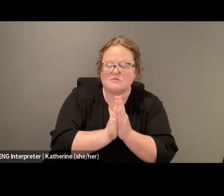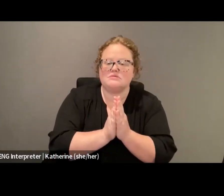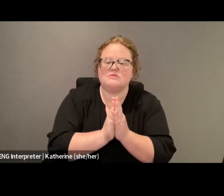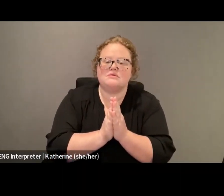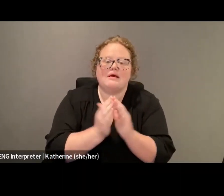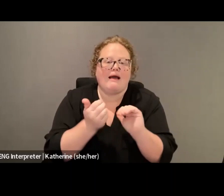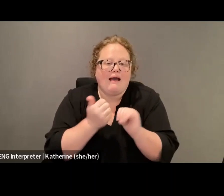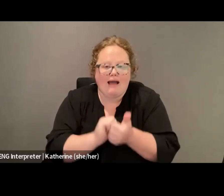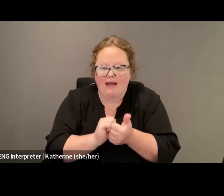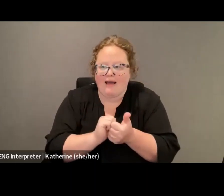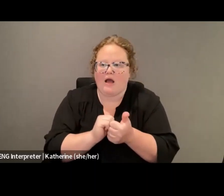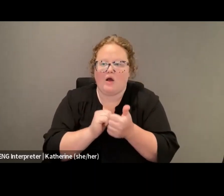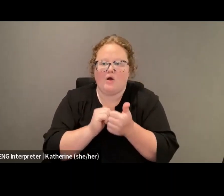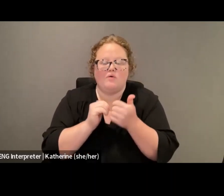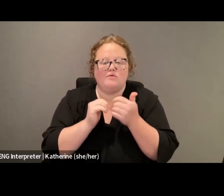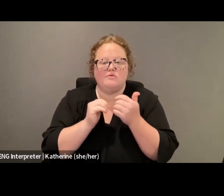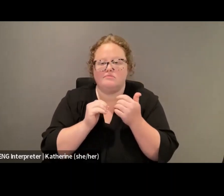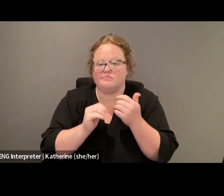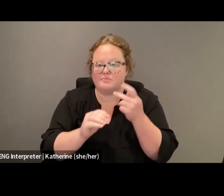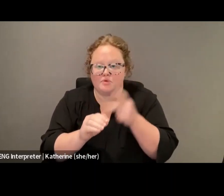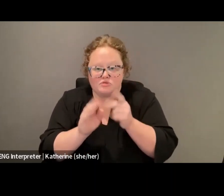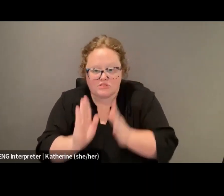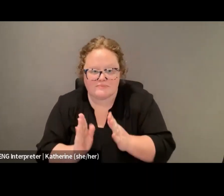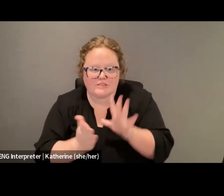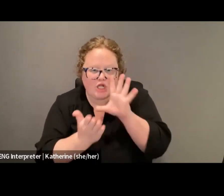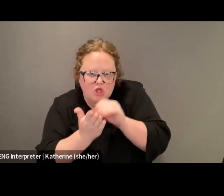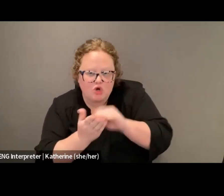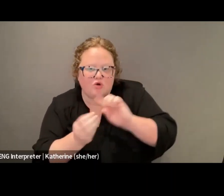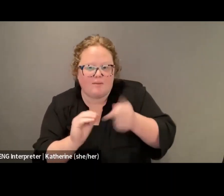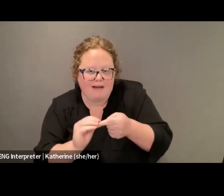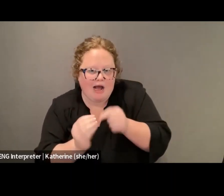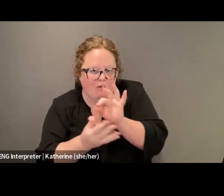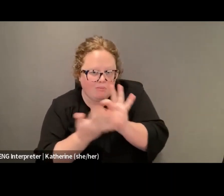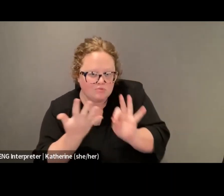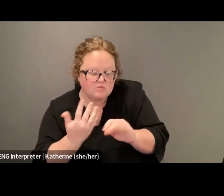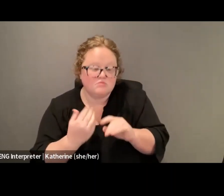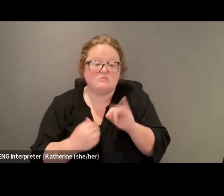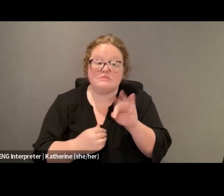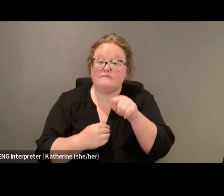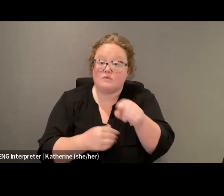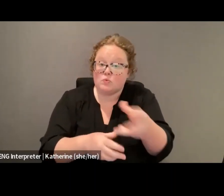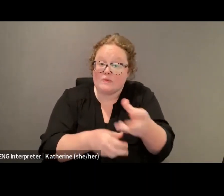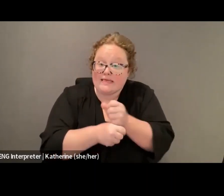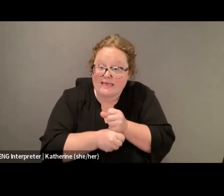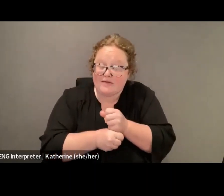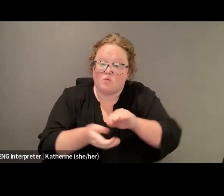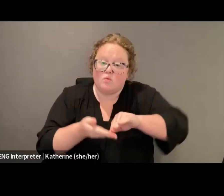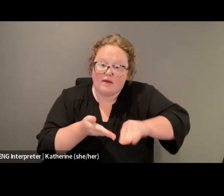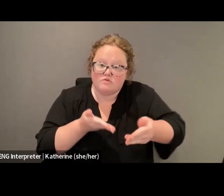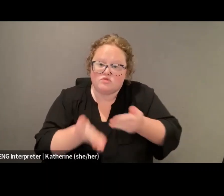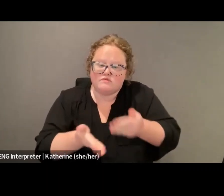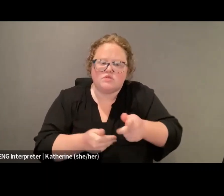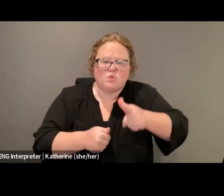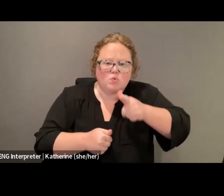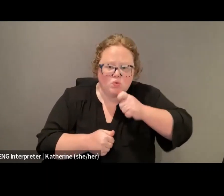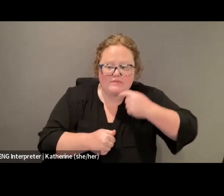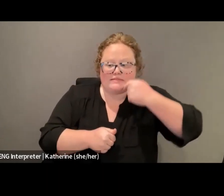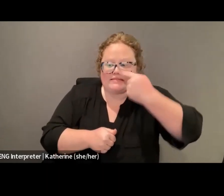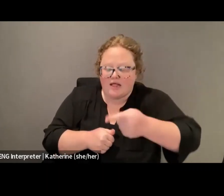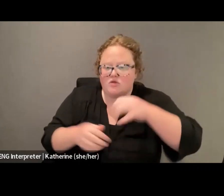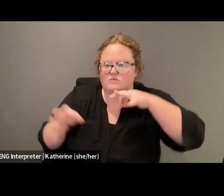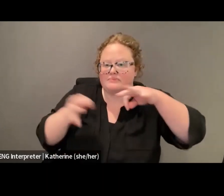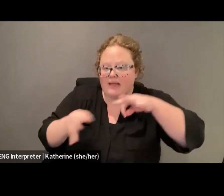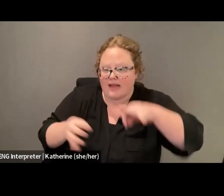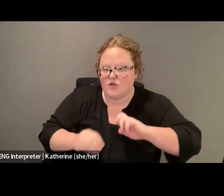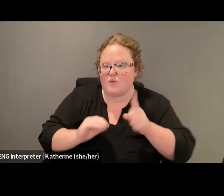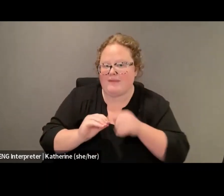this option. So if you're someone who's receiving waiver services, who is telling you about participant direction if it's